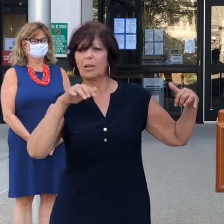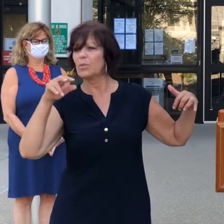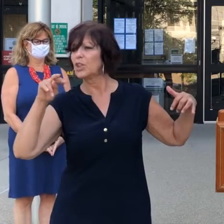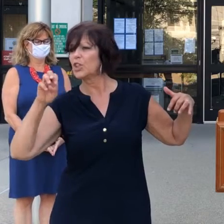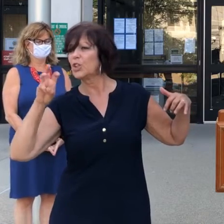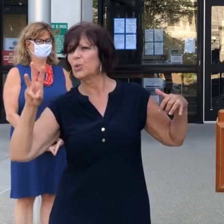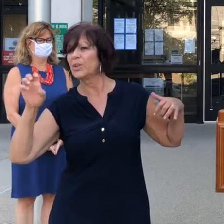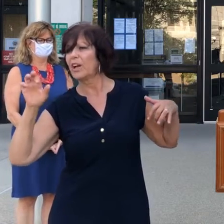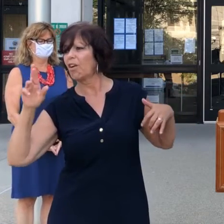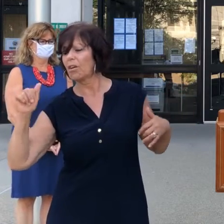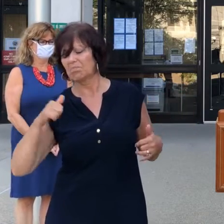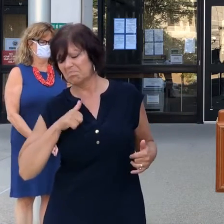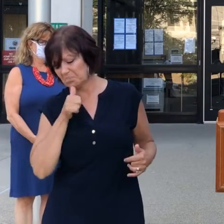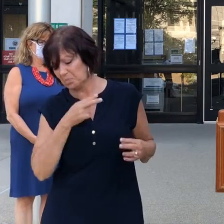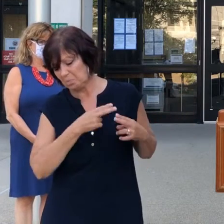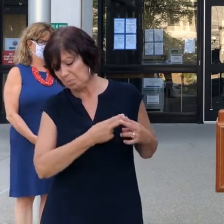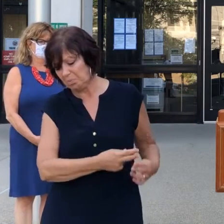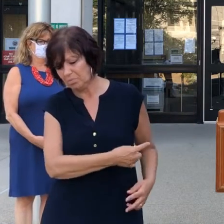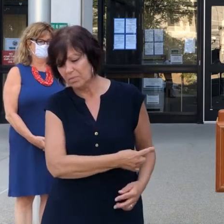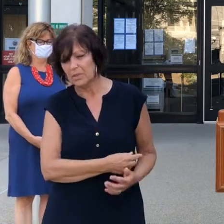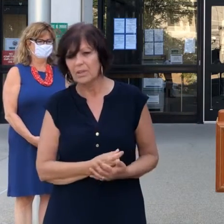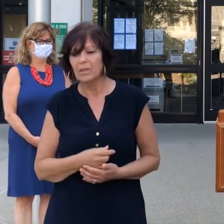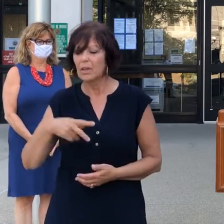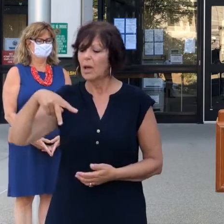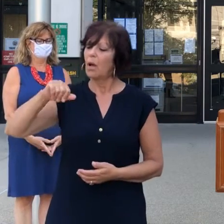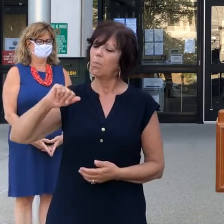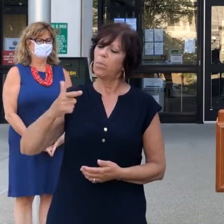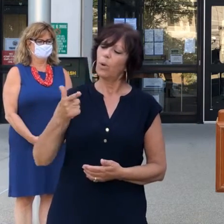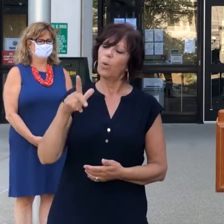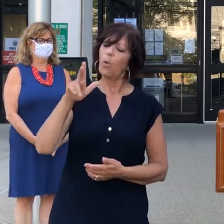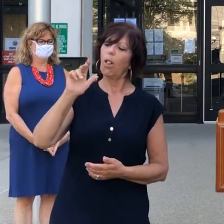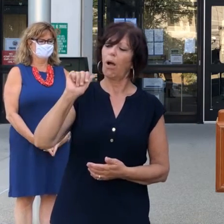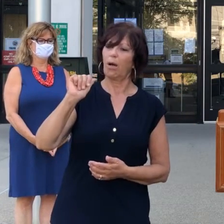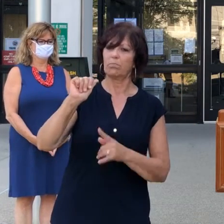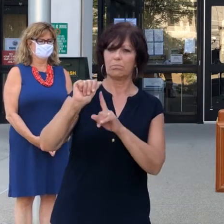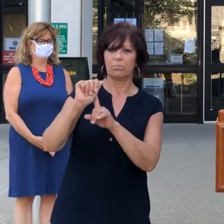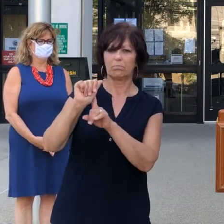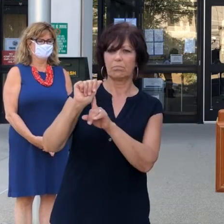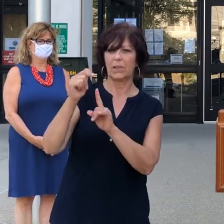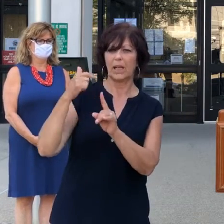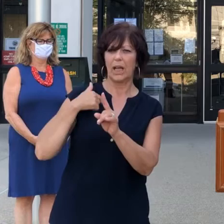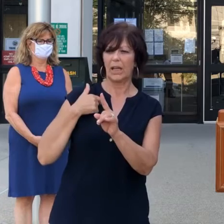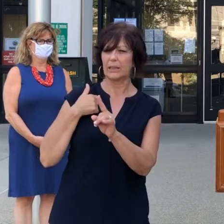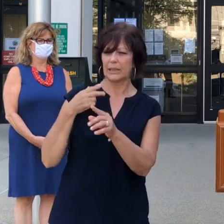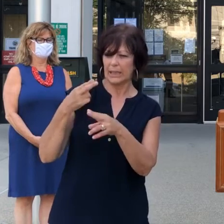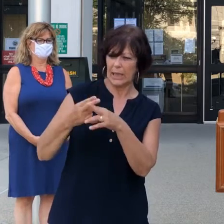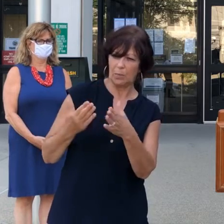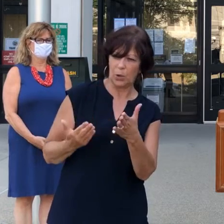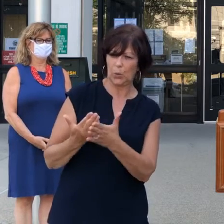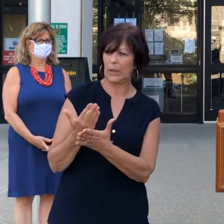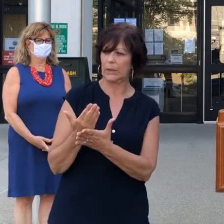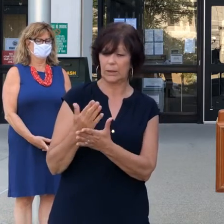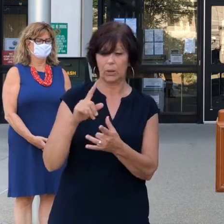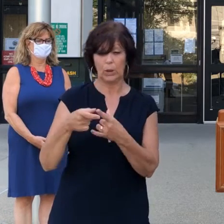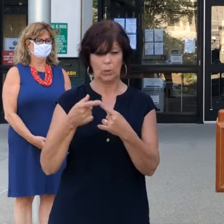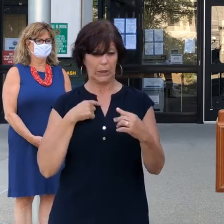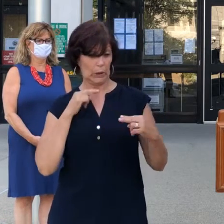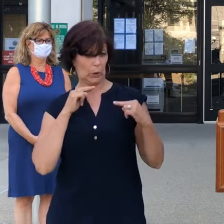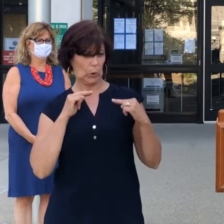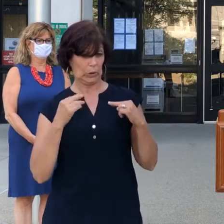I mean, the Pagulas have the naming rights. When we negotiated the last lease, the